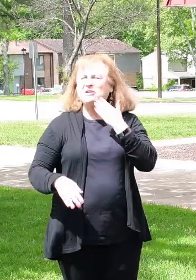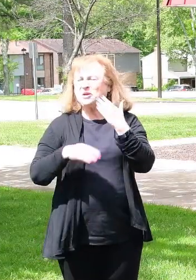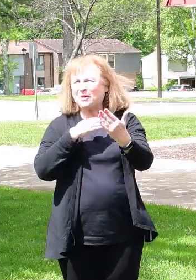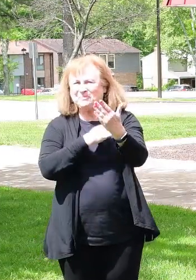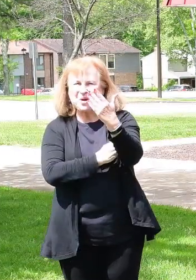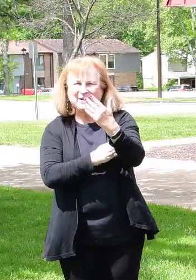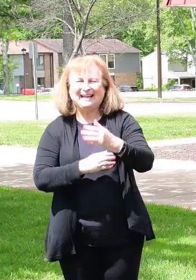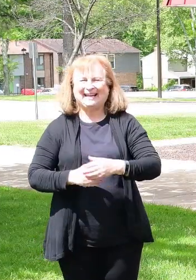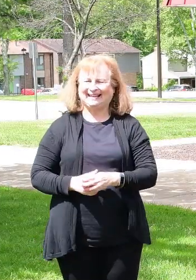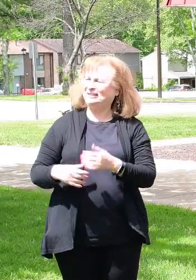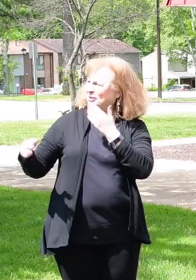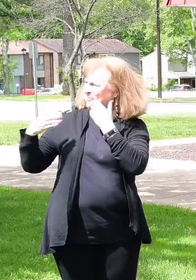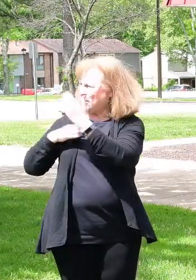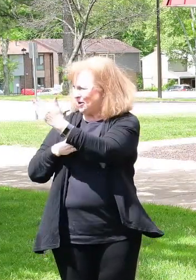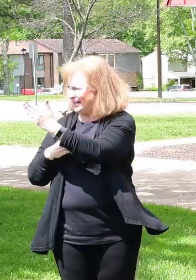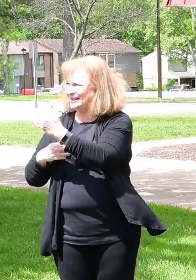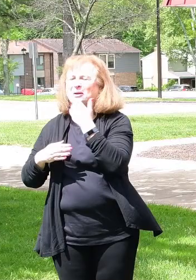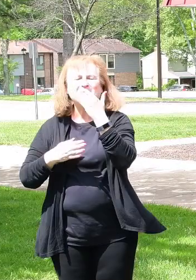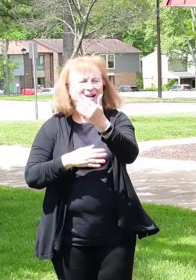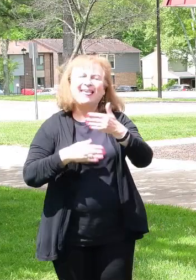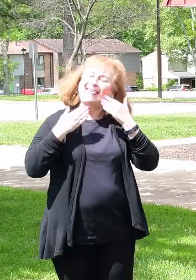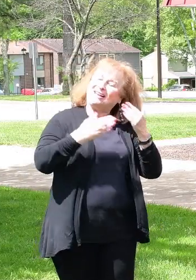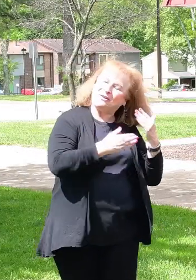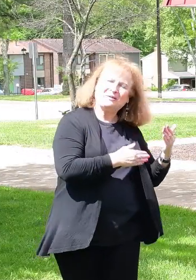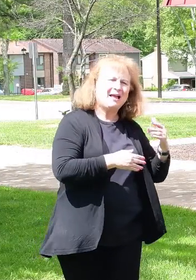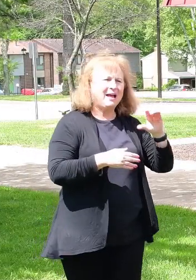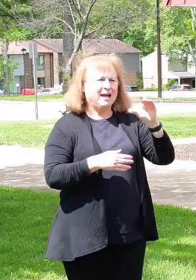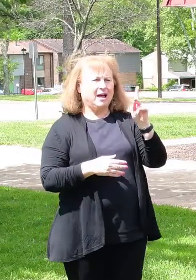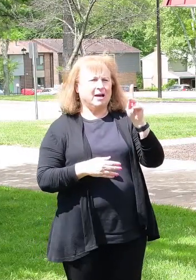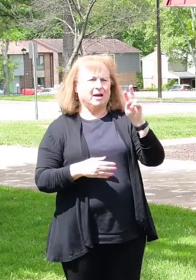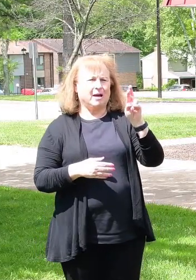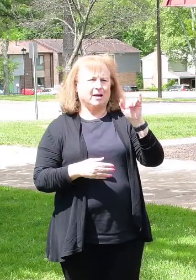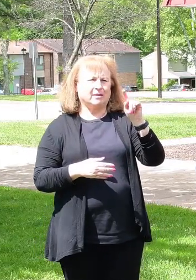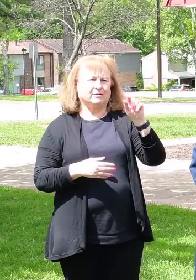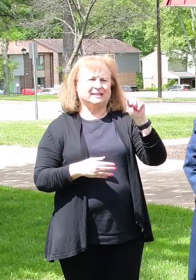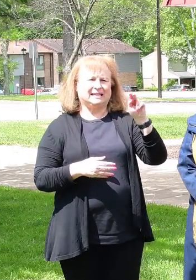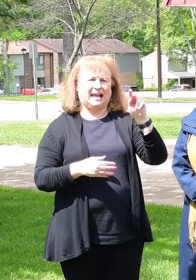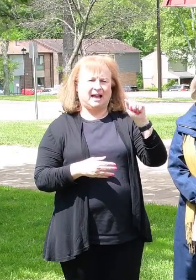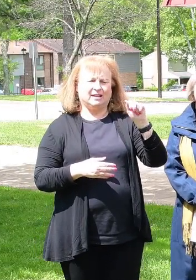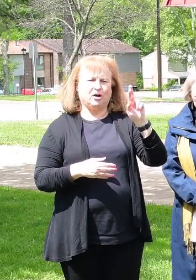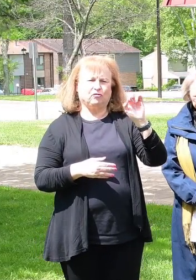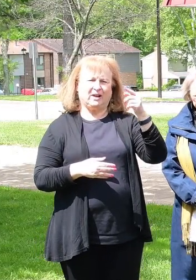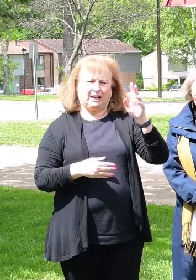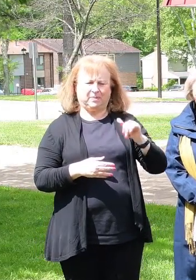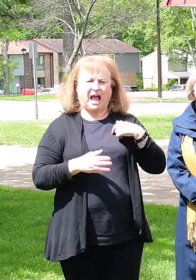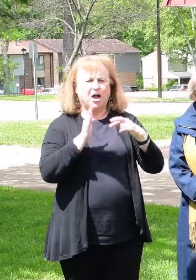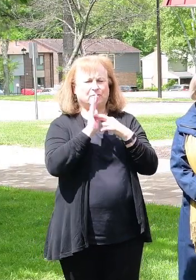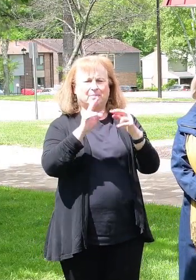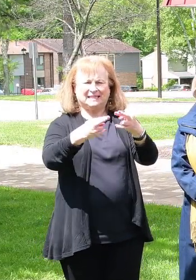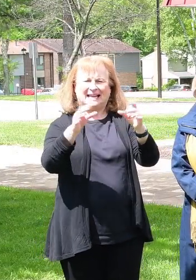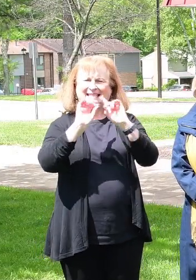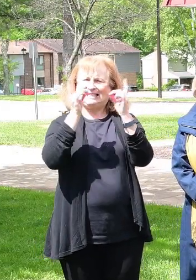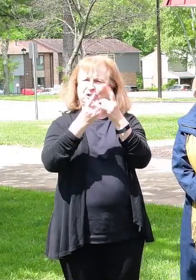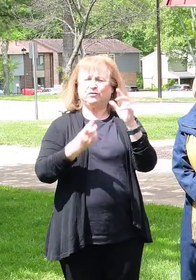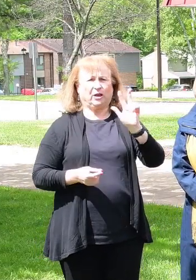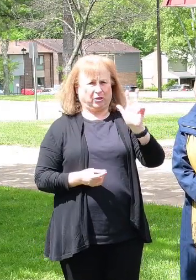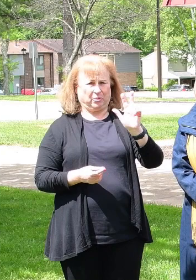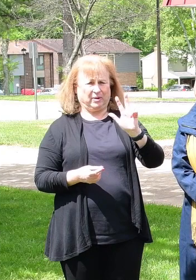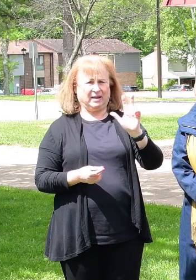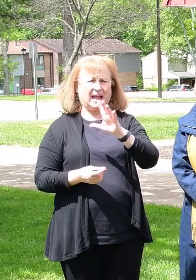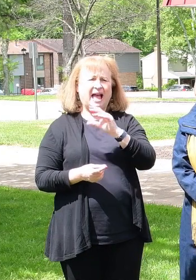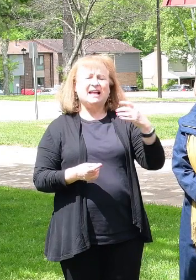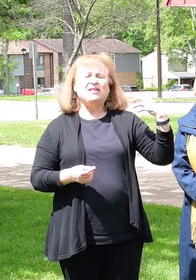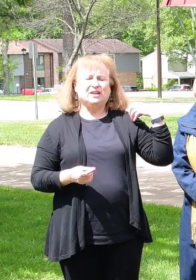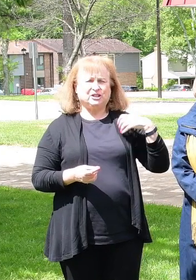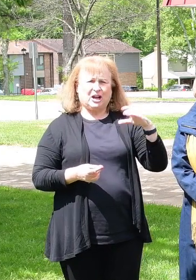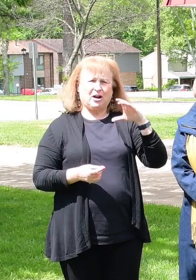Good morning. Thank you. I'm Christiana Rigby, and I have the honor of representing District 3, as well as being the